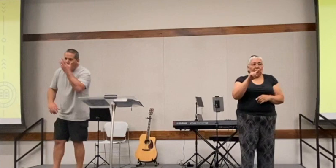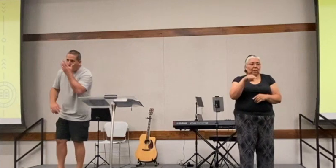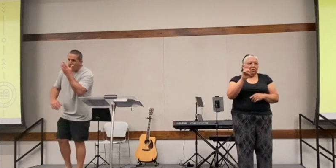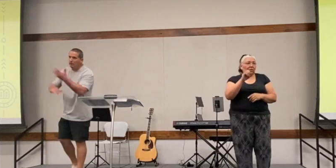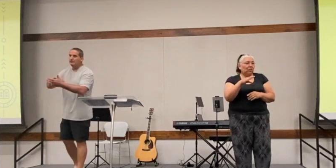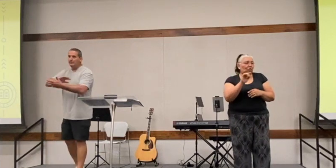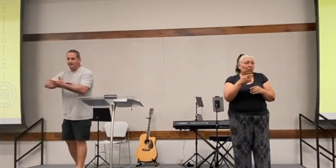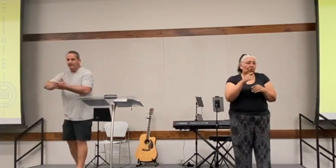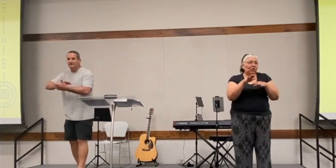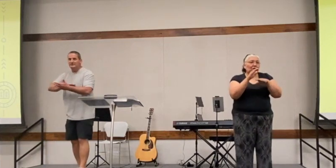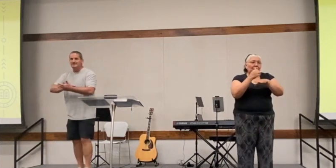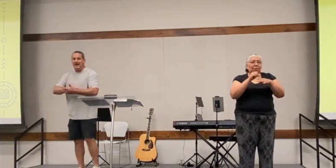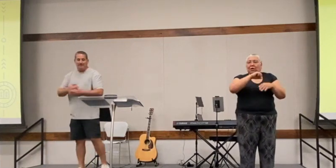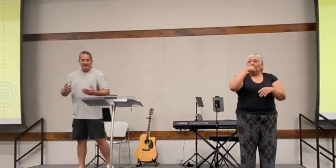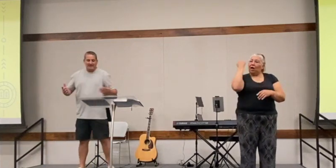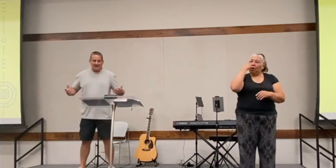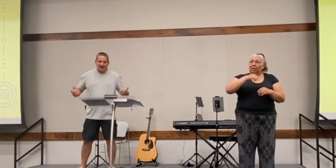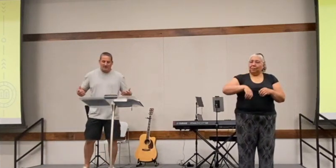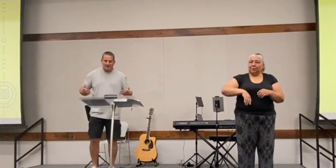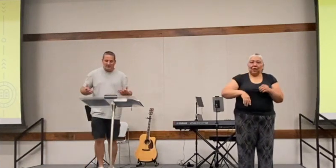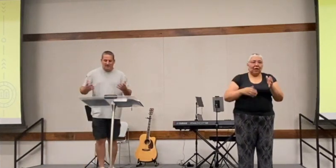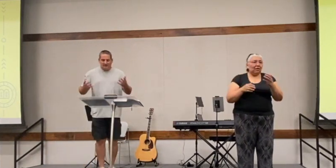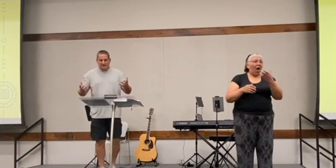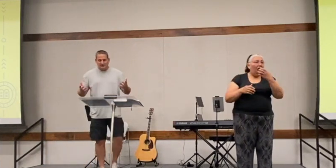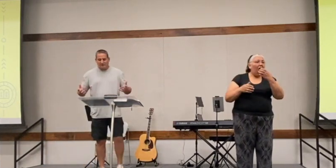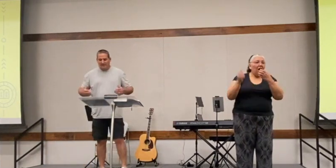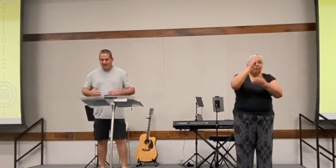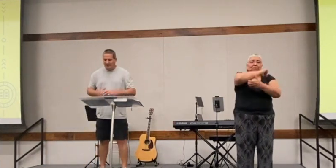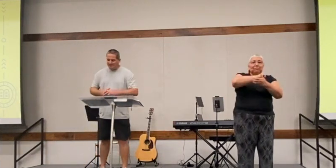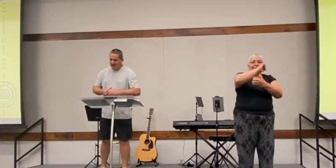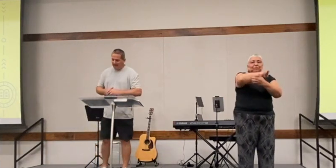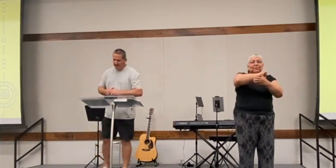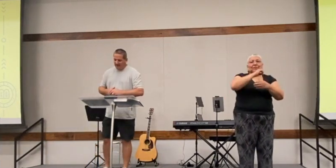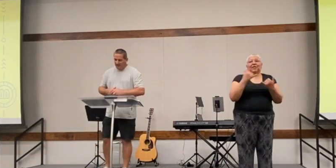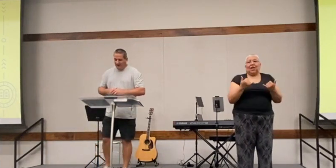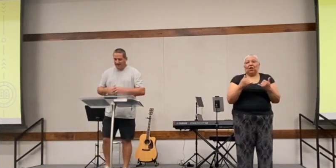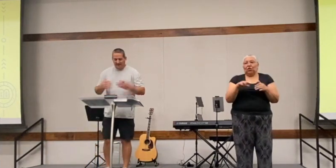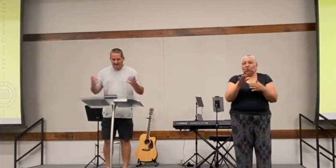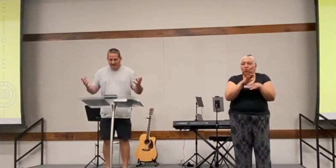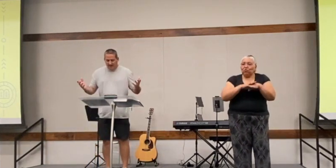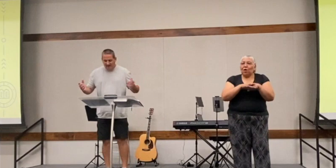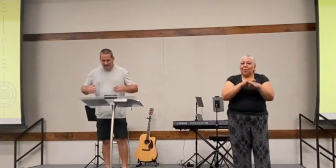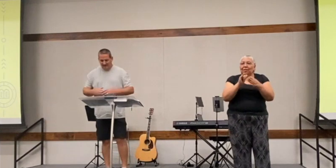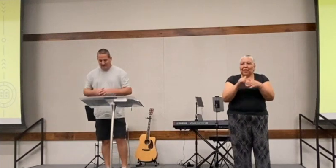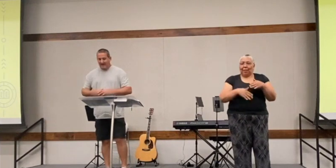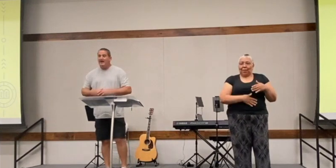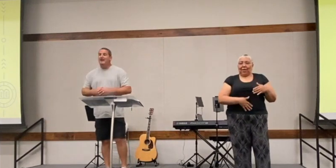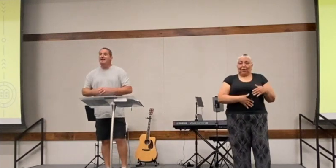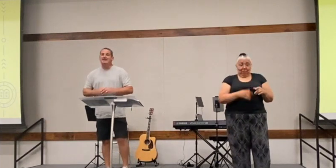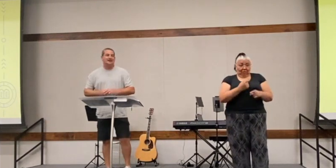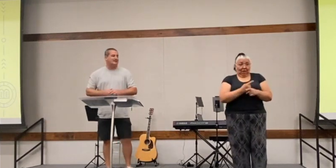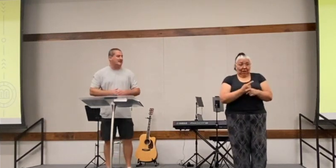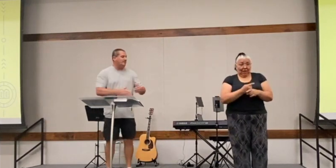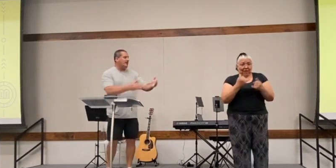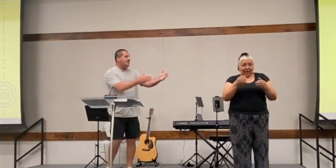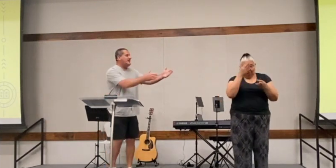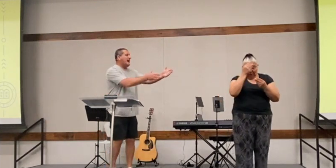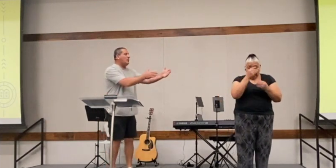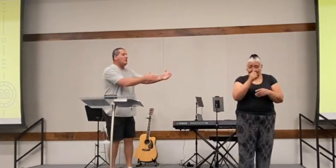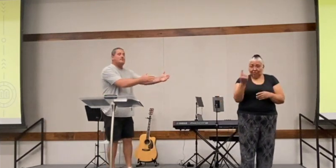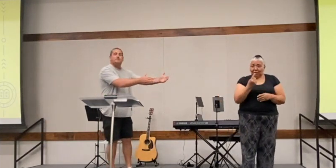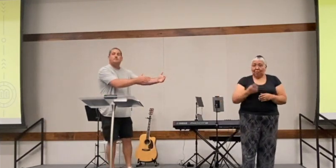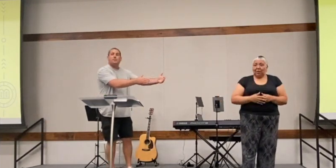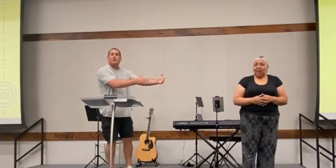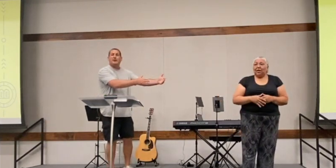up. Doing just that. That's all you're doing. You're just rubbing his belly, right? That's all it is, right? And can I tell you something?